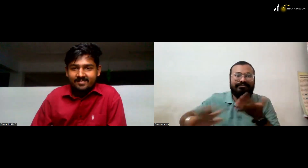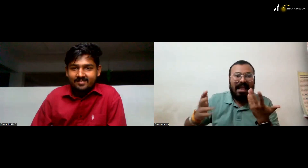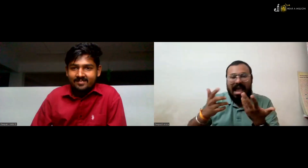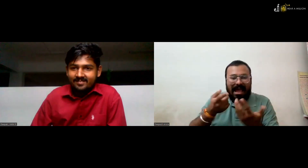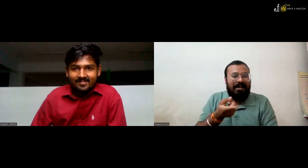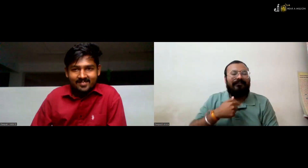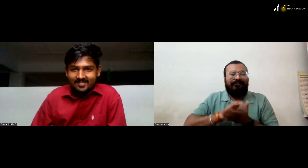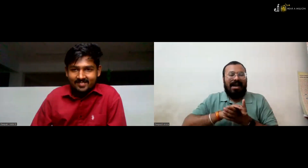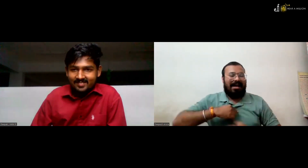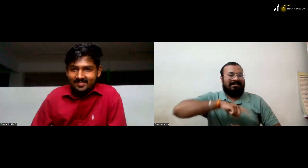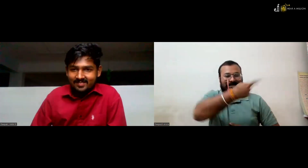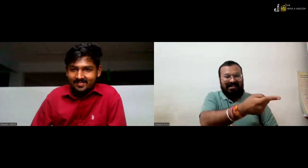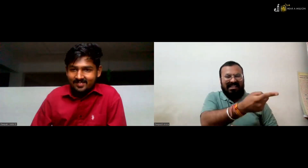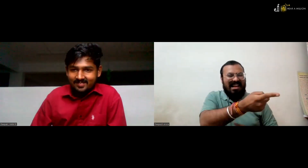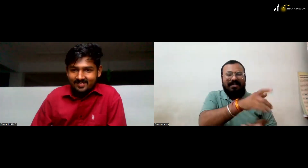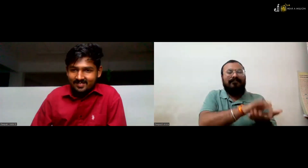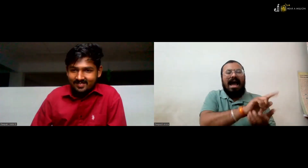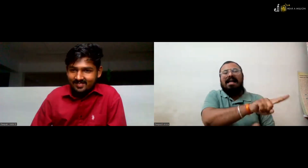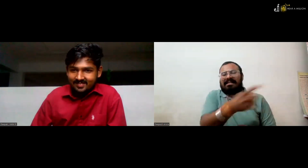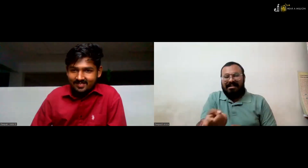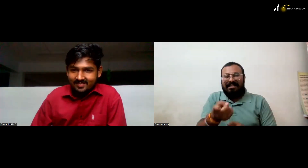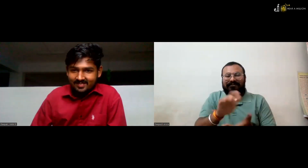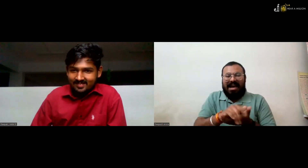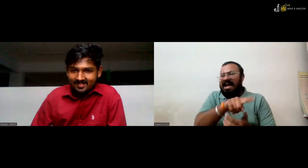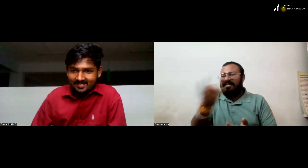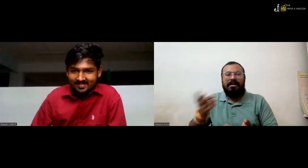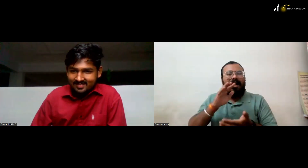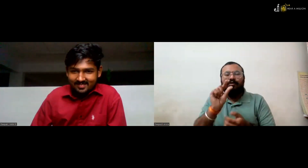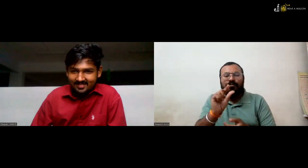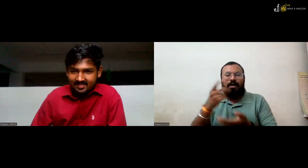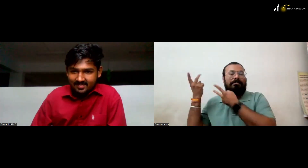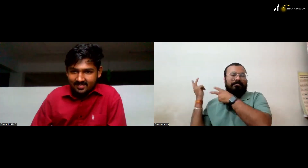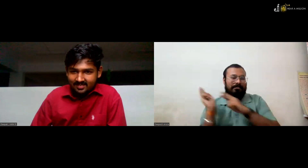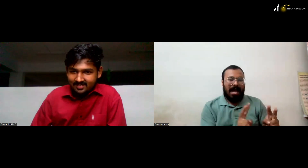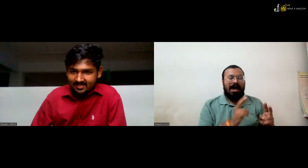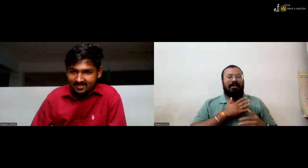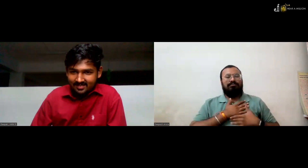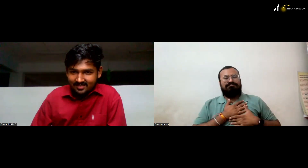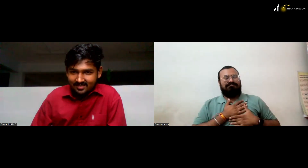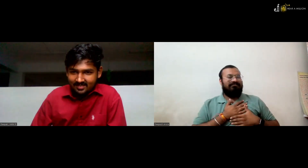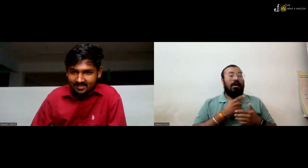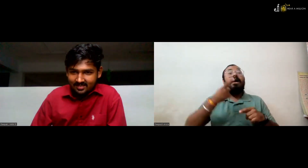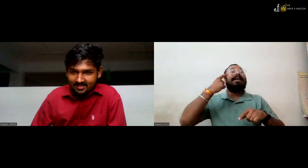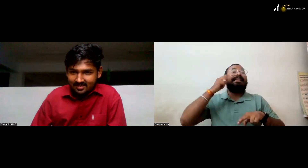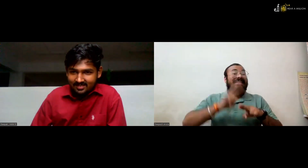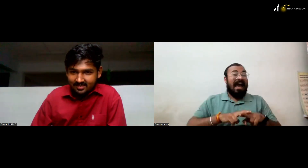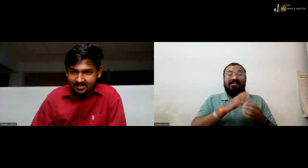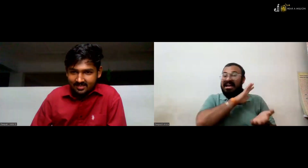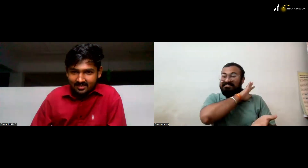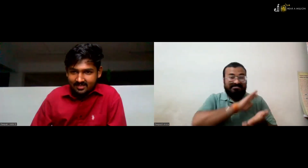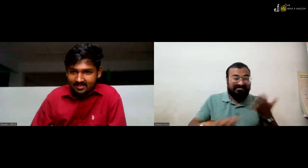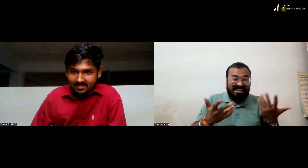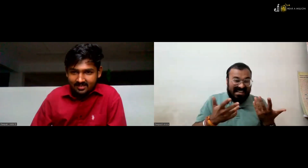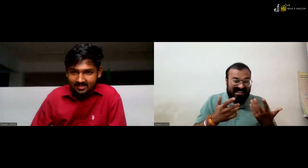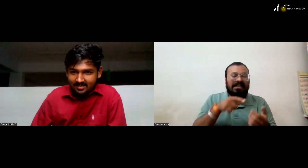yes. So, whenever we run out of money, so we ask the friend and they will ask their other friends. Sometimes we